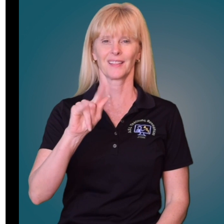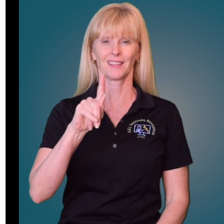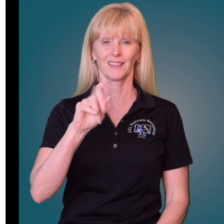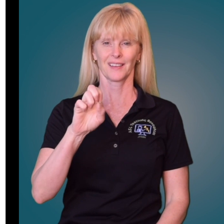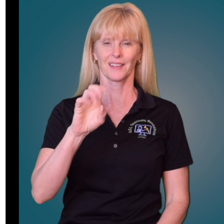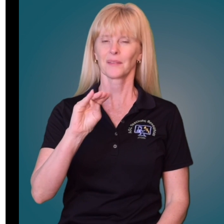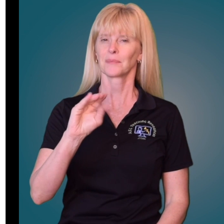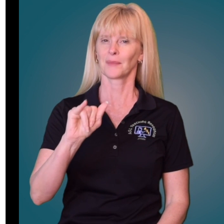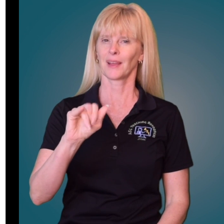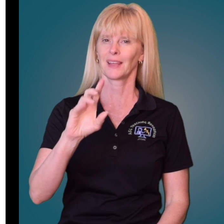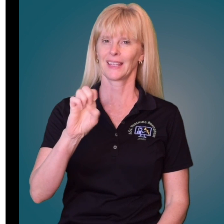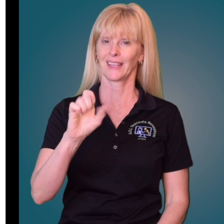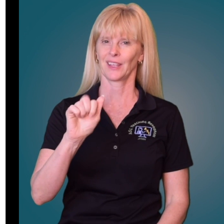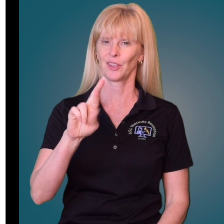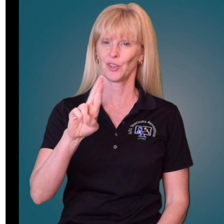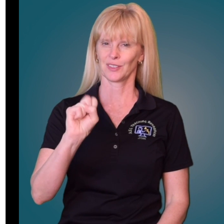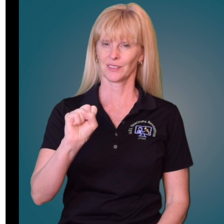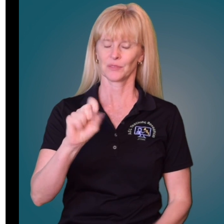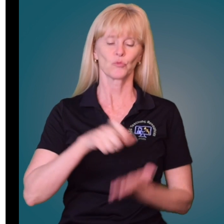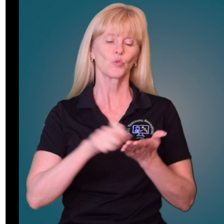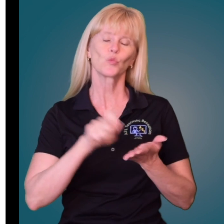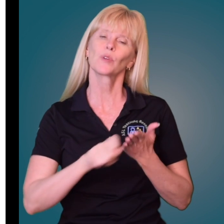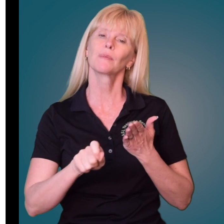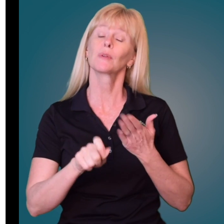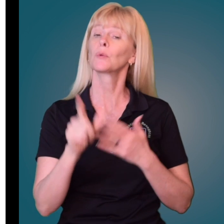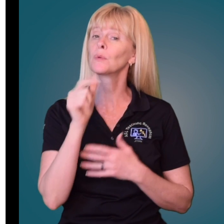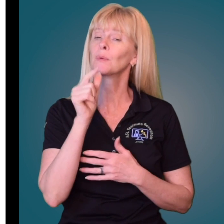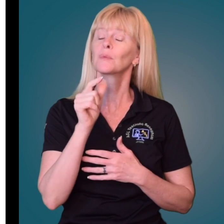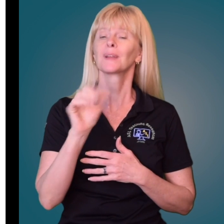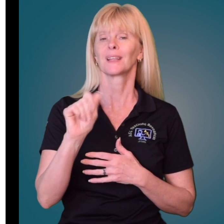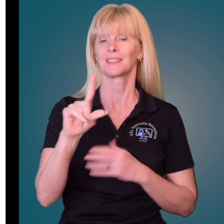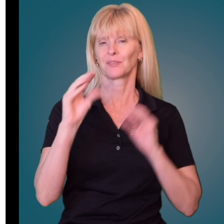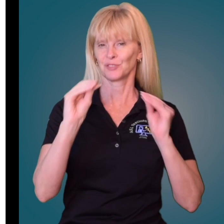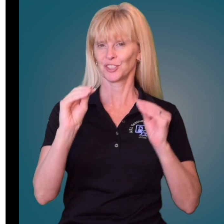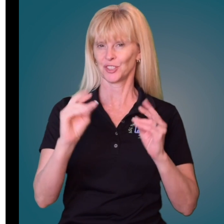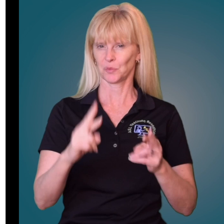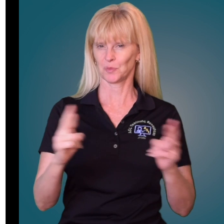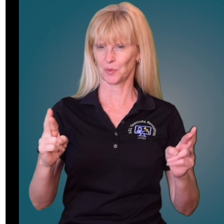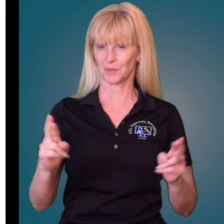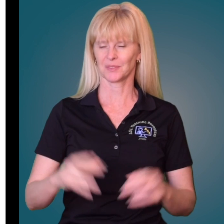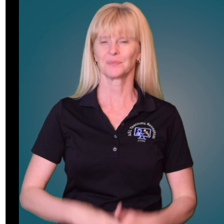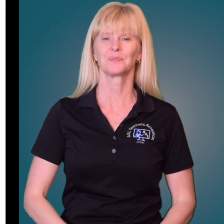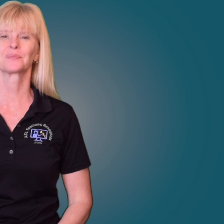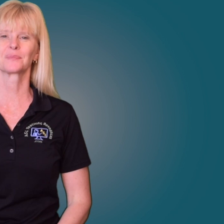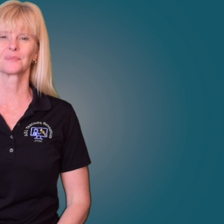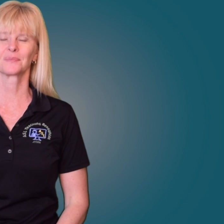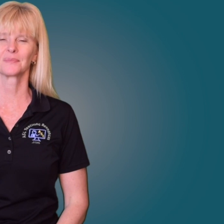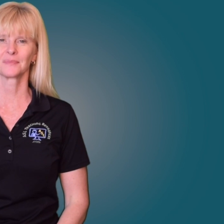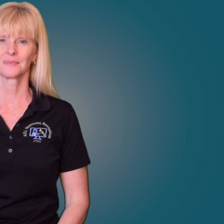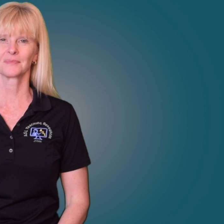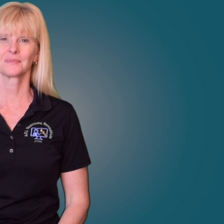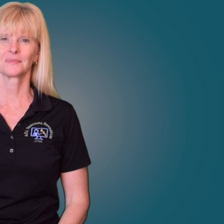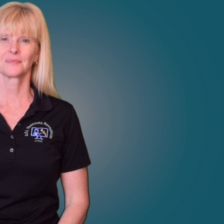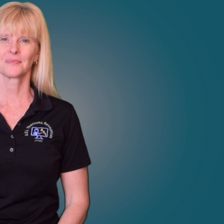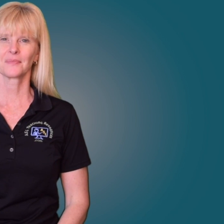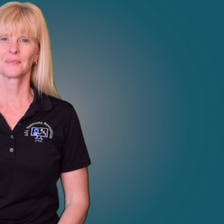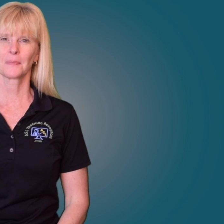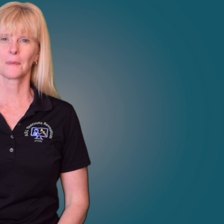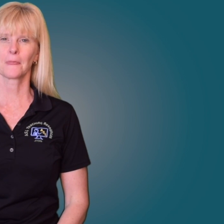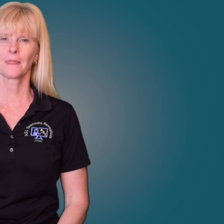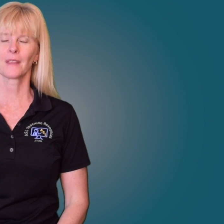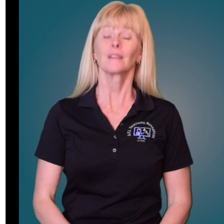I Like My Ears, written by ASL Teaching Resources.